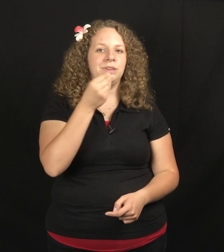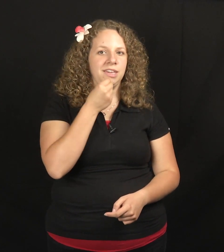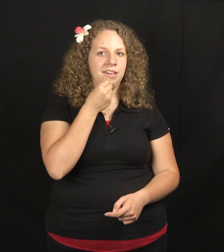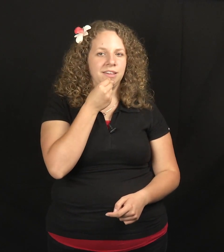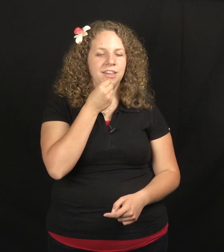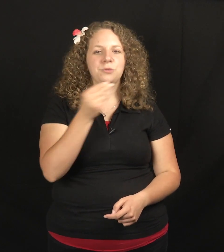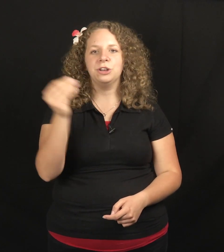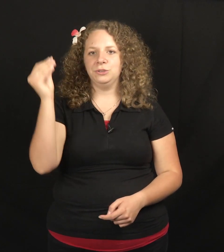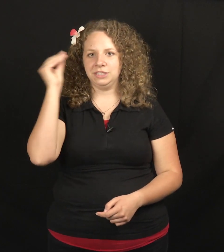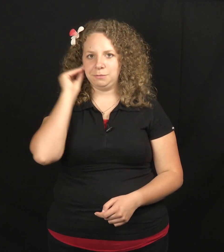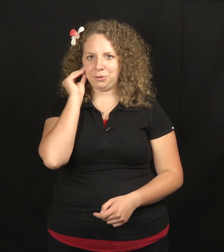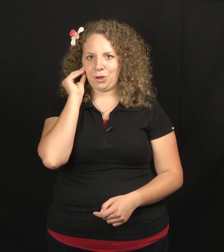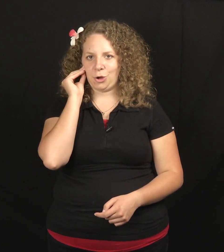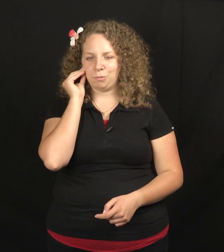eat and where you sleep, home.